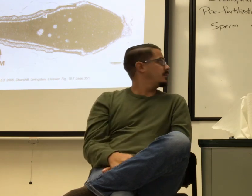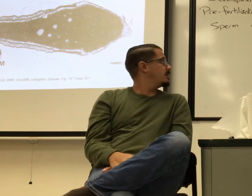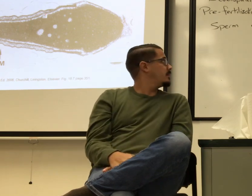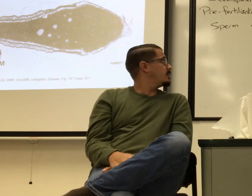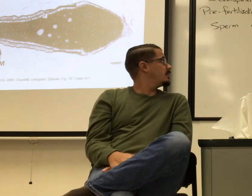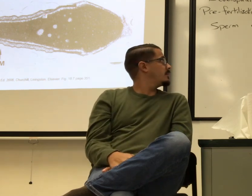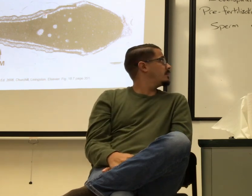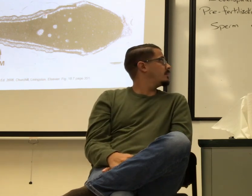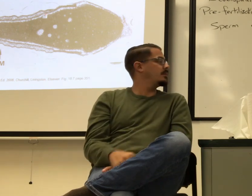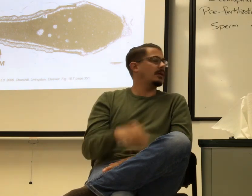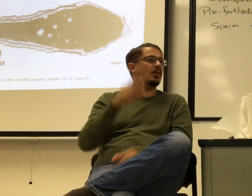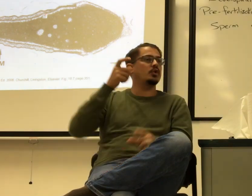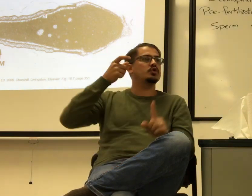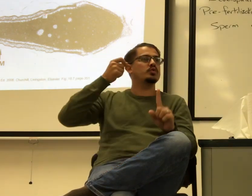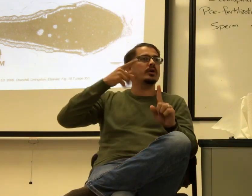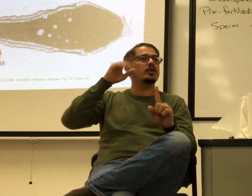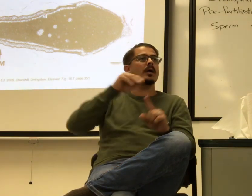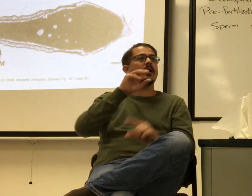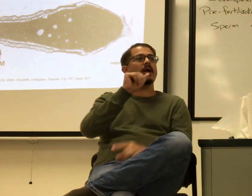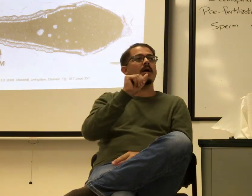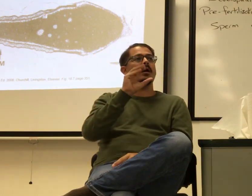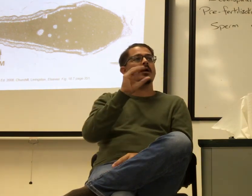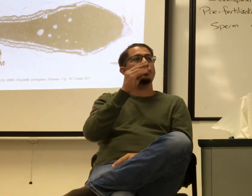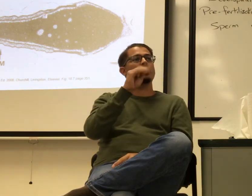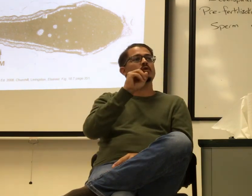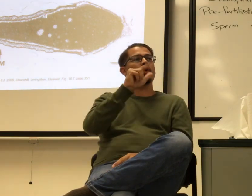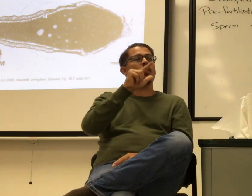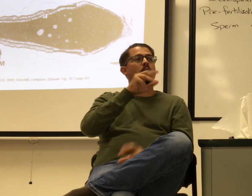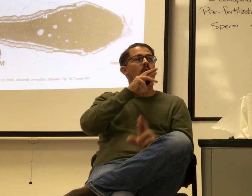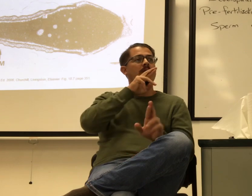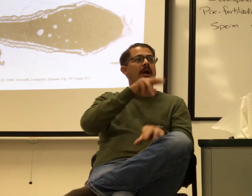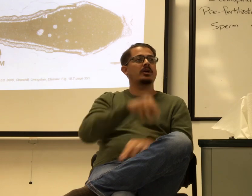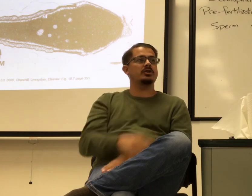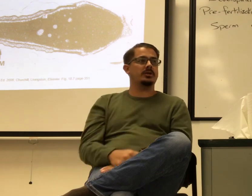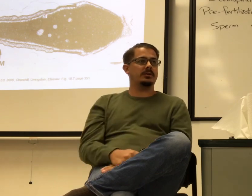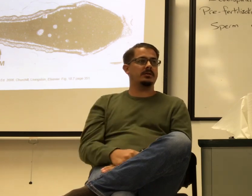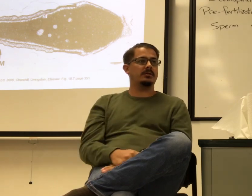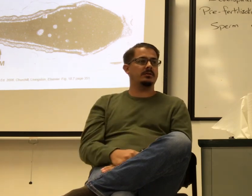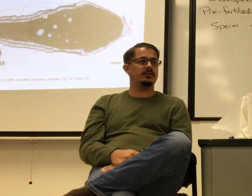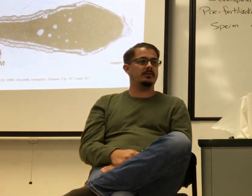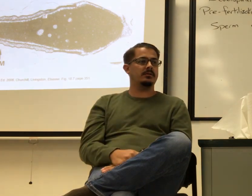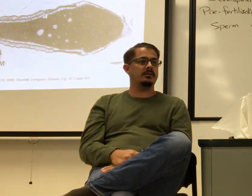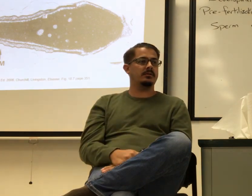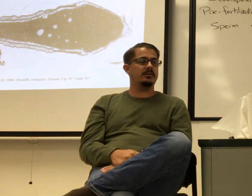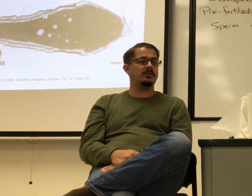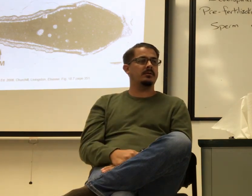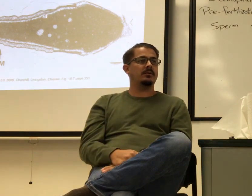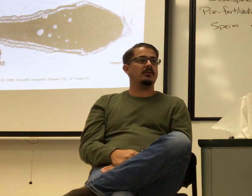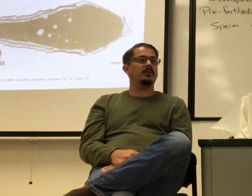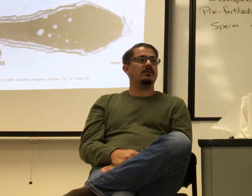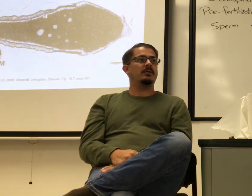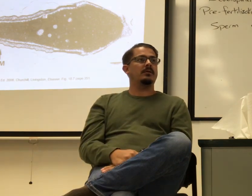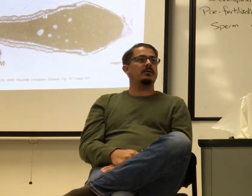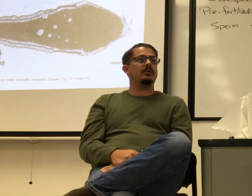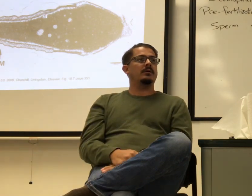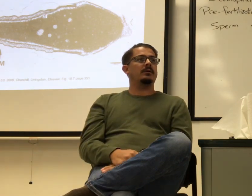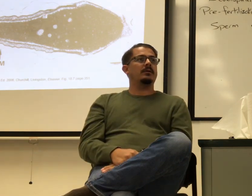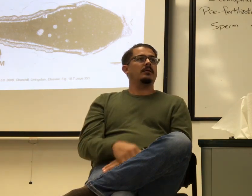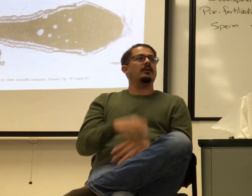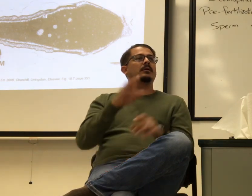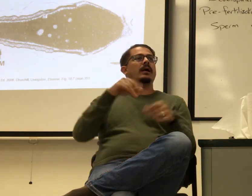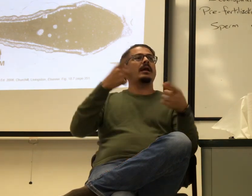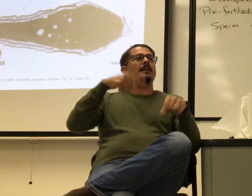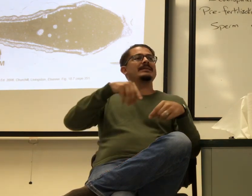That'll trigger this acrosomal reaction. All right, so I'll get to that. But anyways, this happens in the